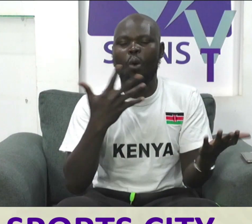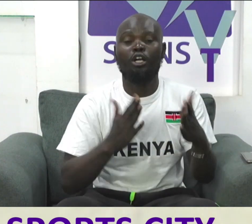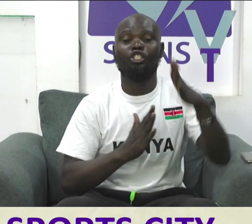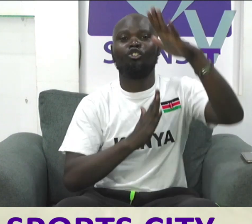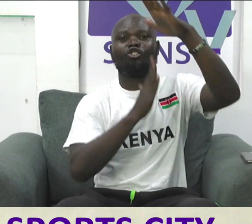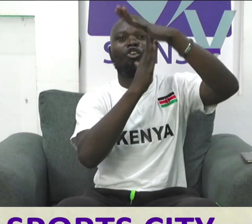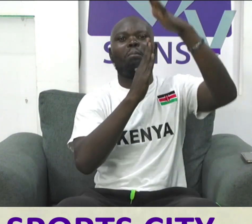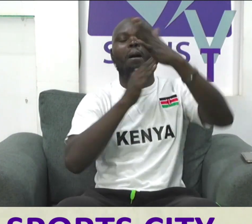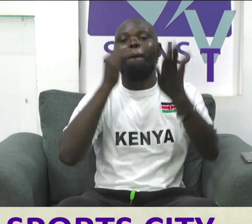aside,